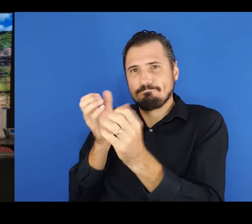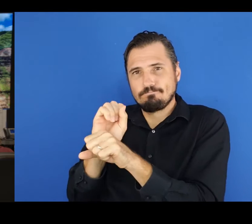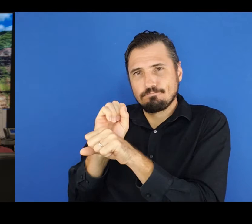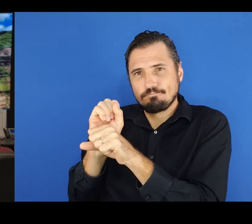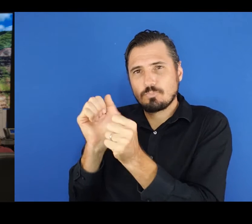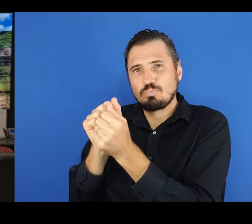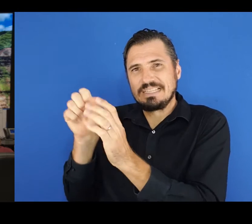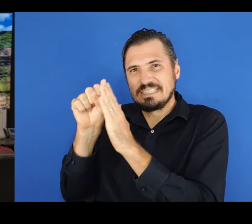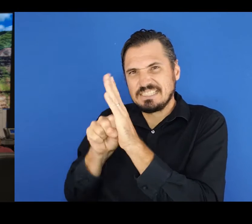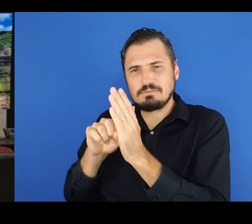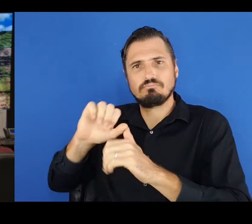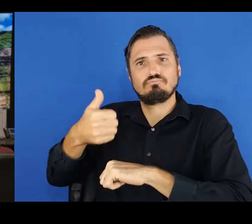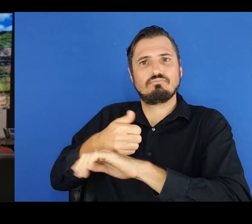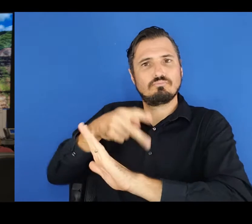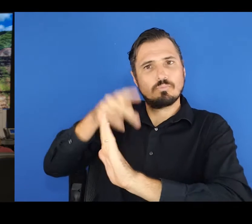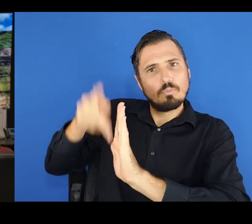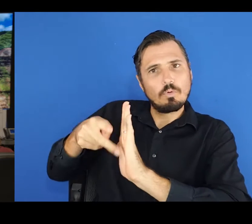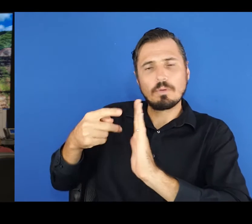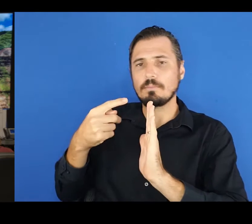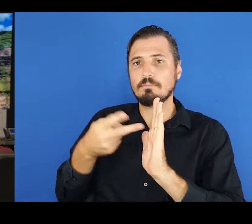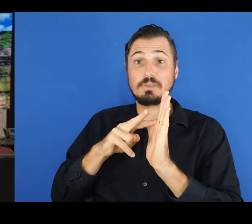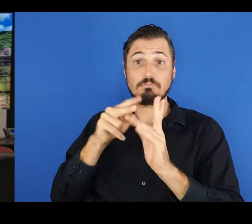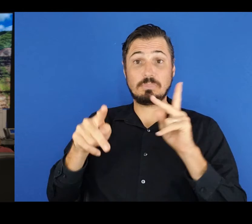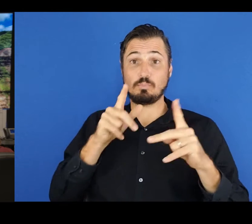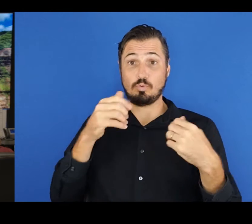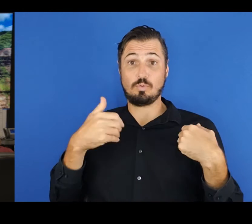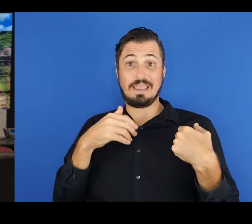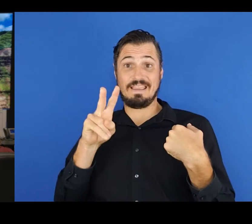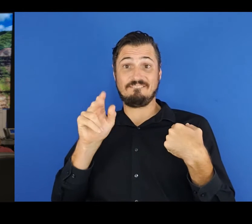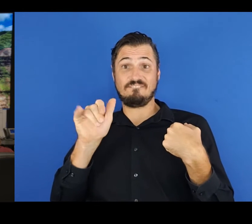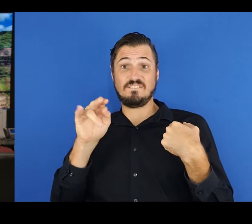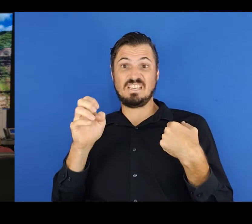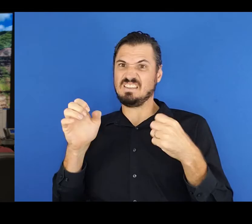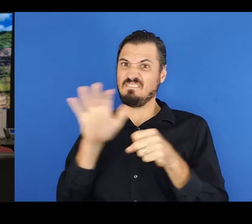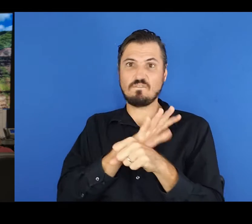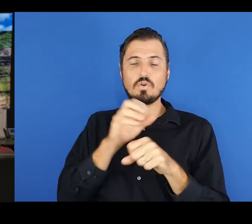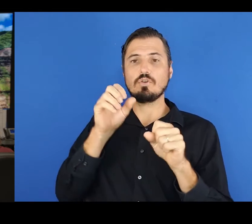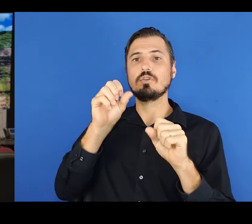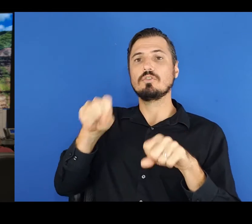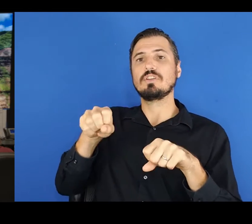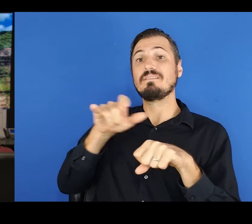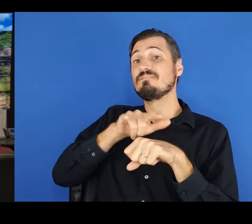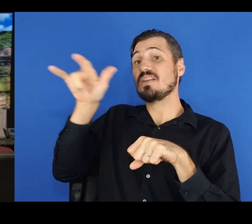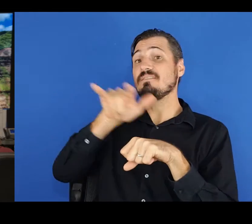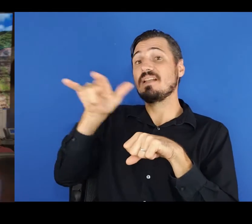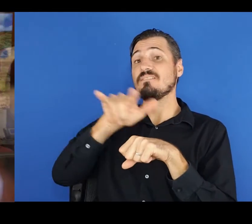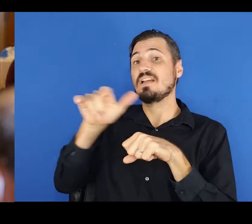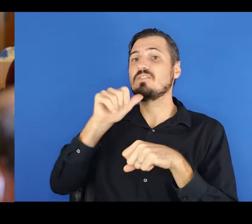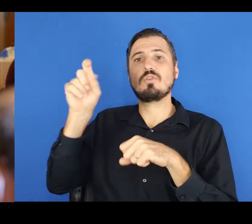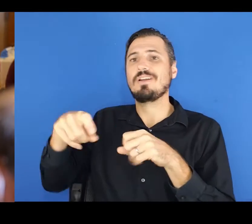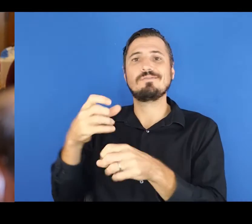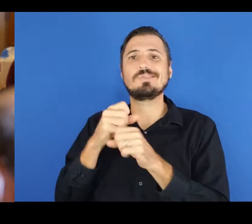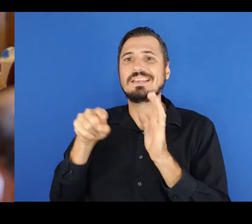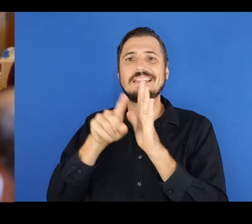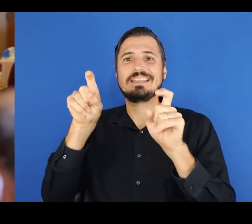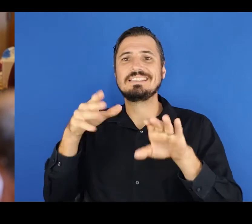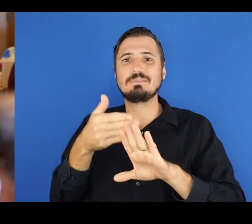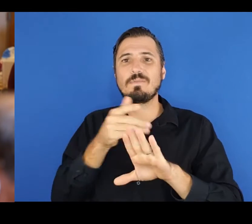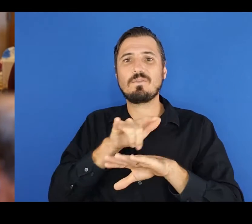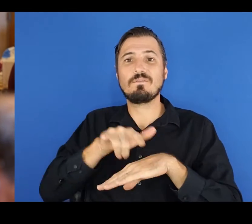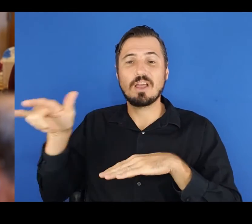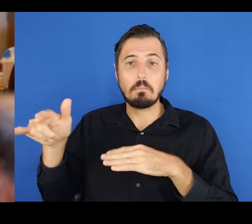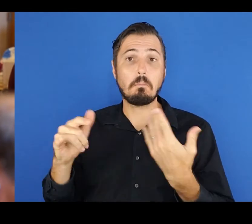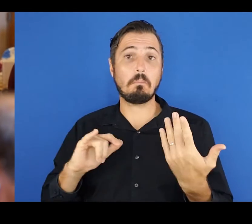with the state to implement a program where fully vaccinated travelers can be exempt from travel quarantine without pre-travel testing.